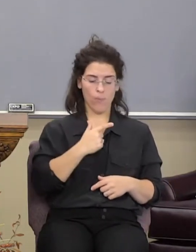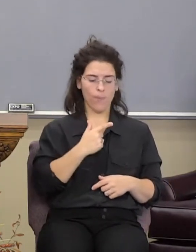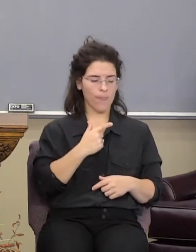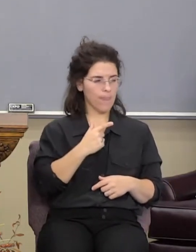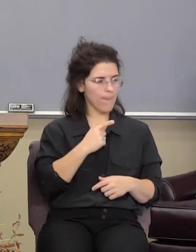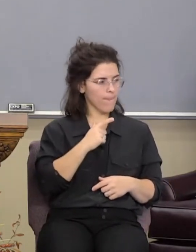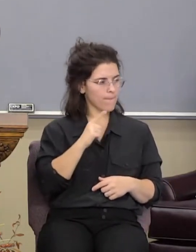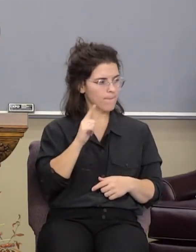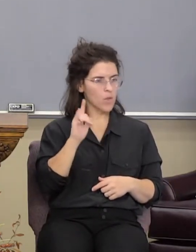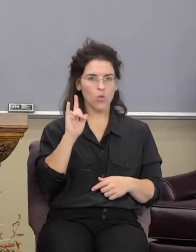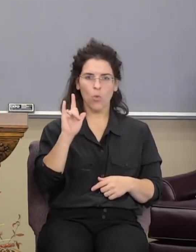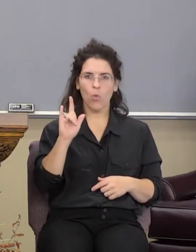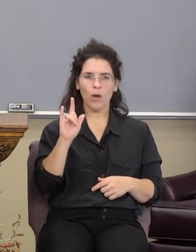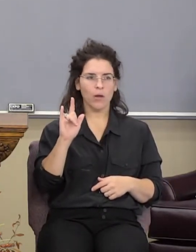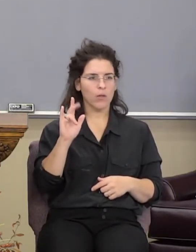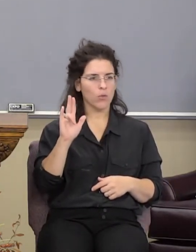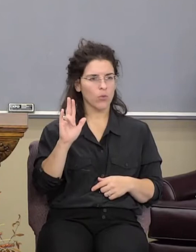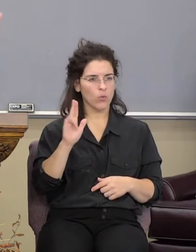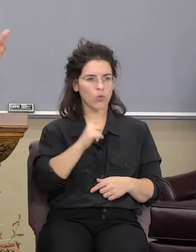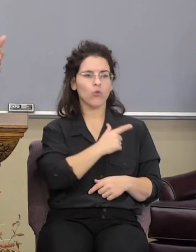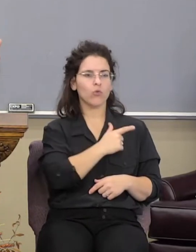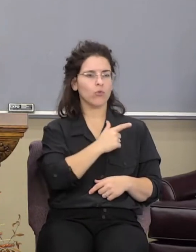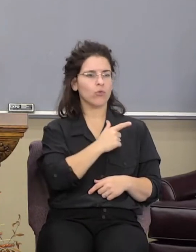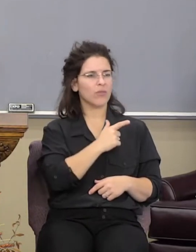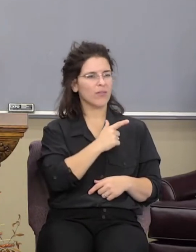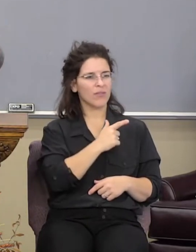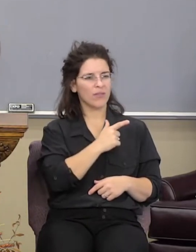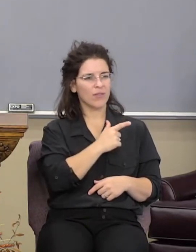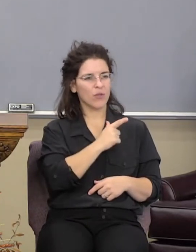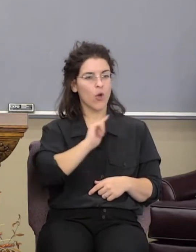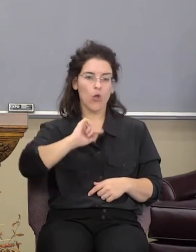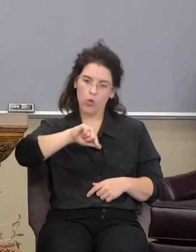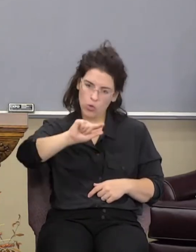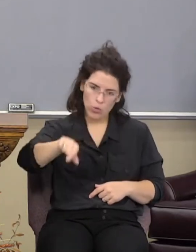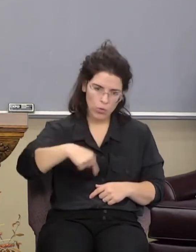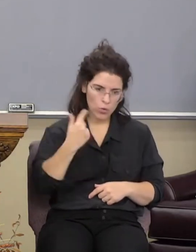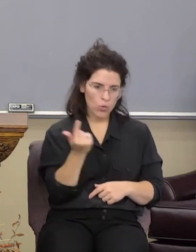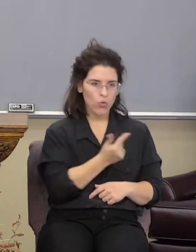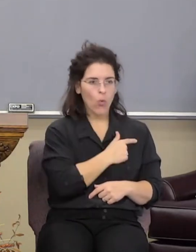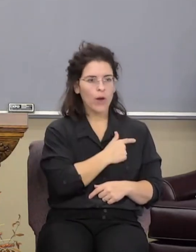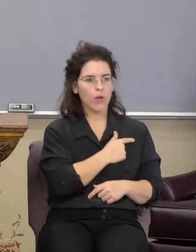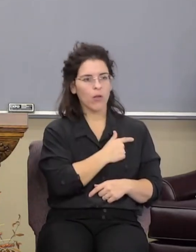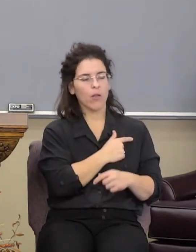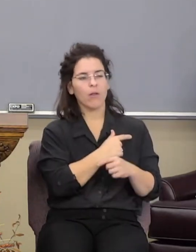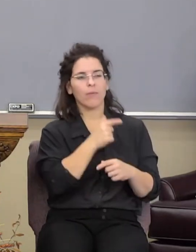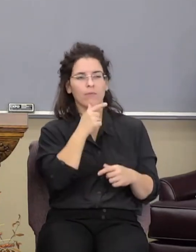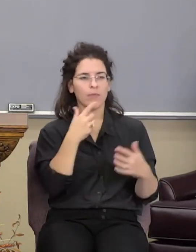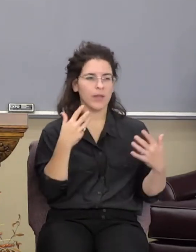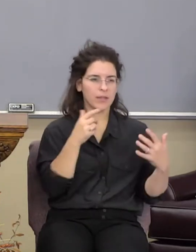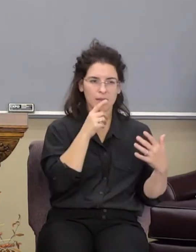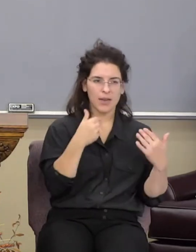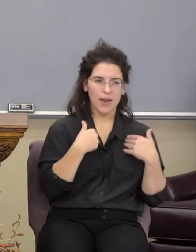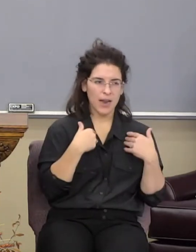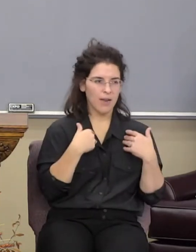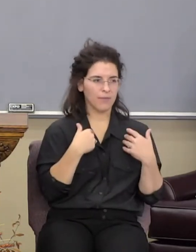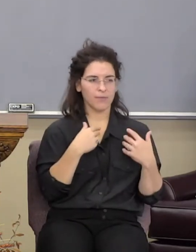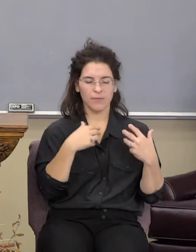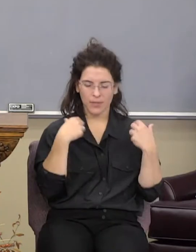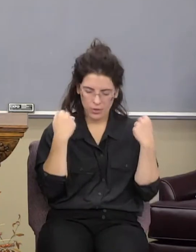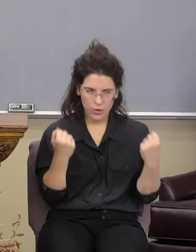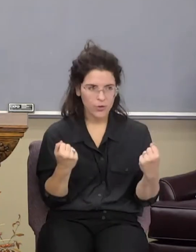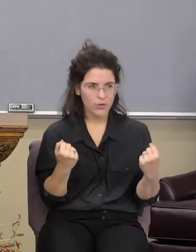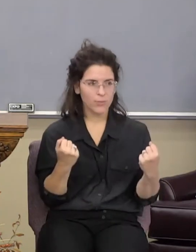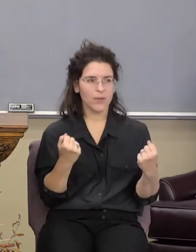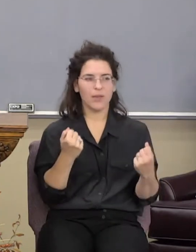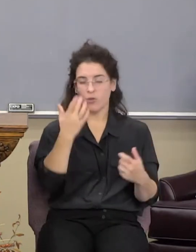be frightened. They lacked the courage. They lacked the intelligence. And yet what this